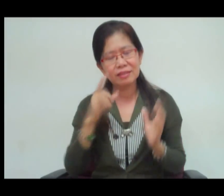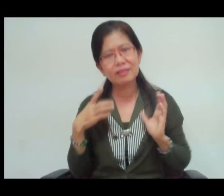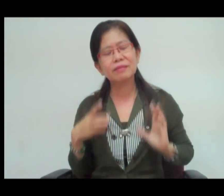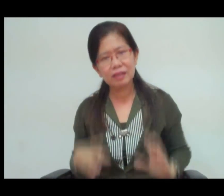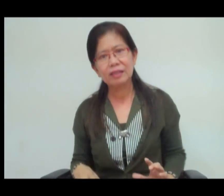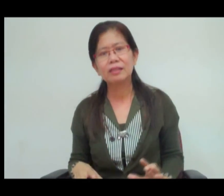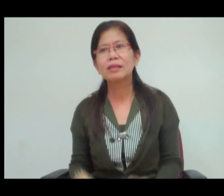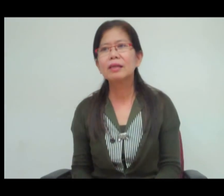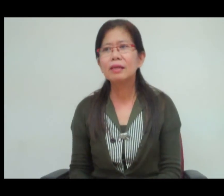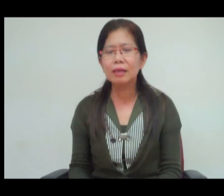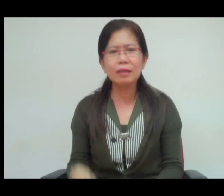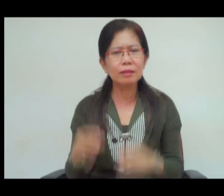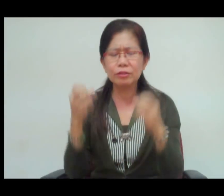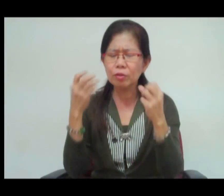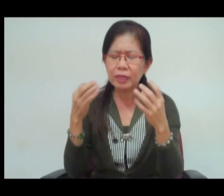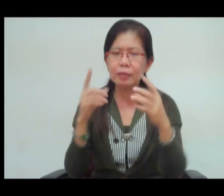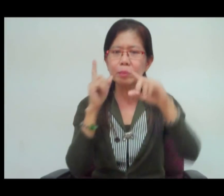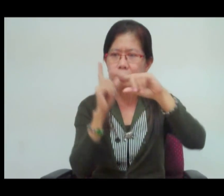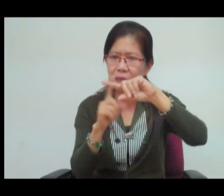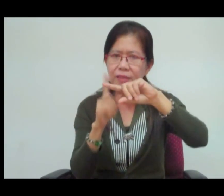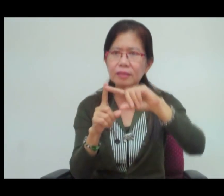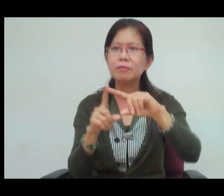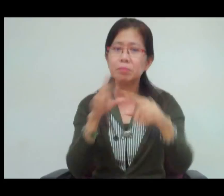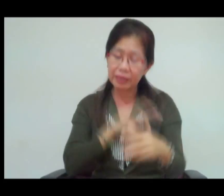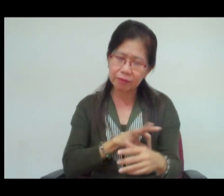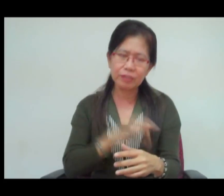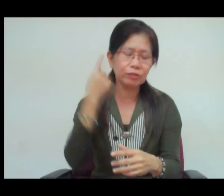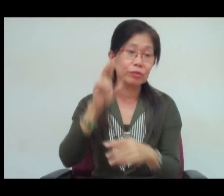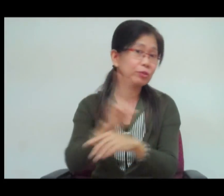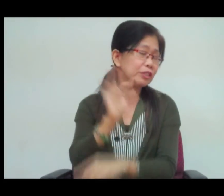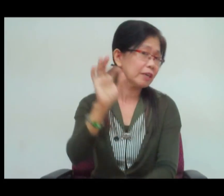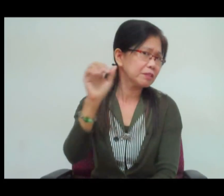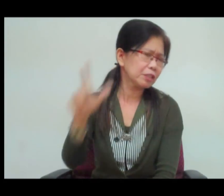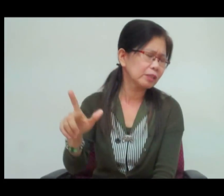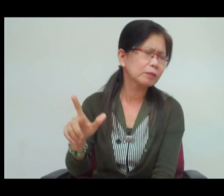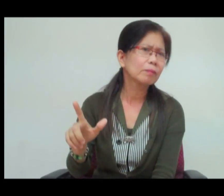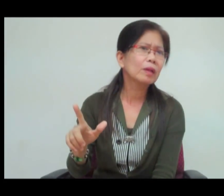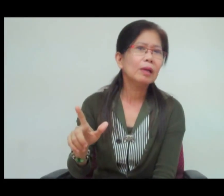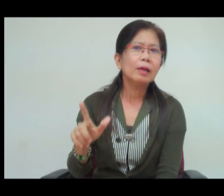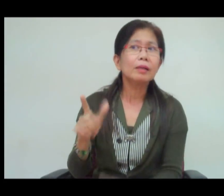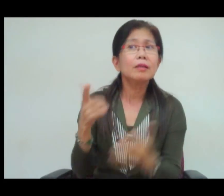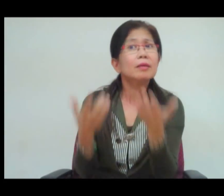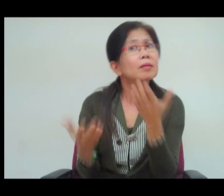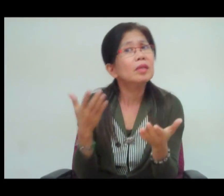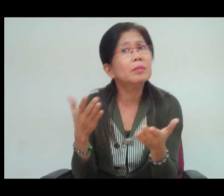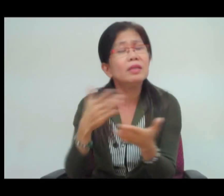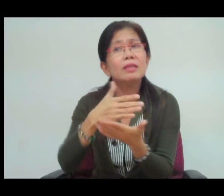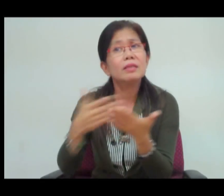client. There's so many positive benefits for using FSL, but maybe some